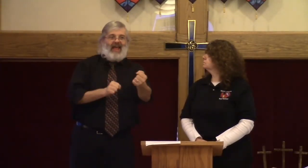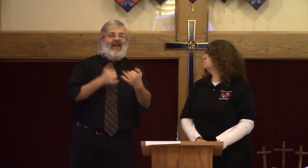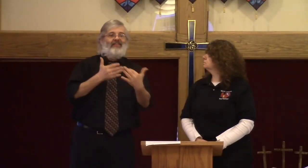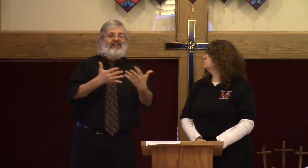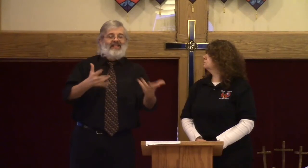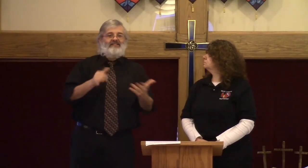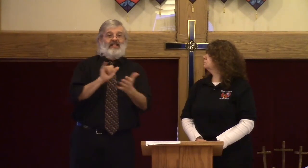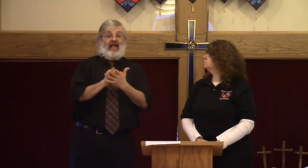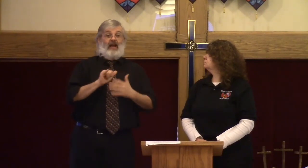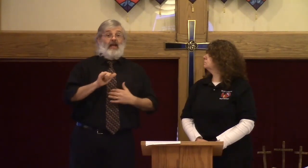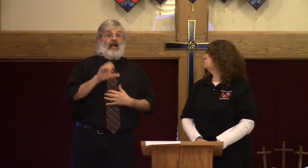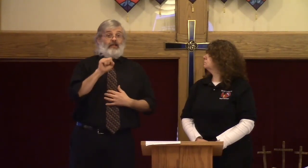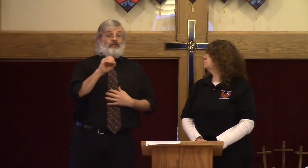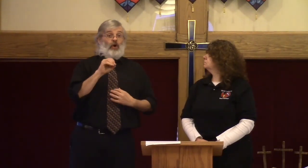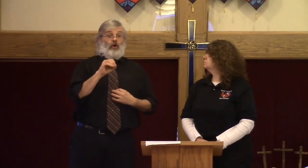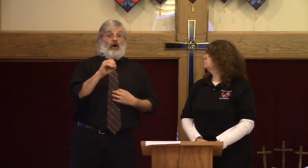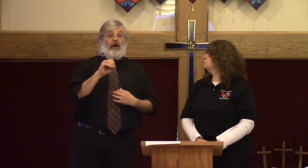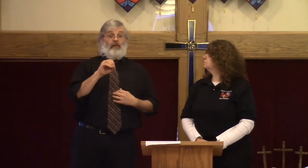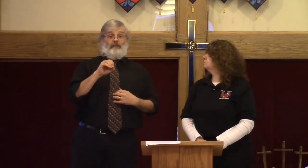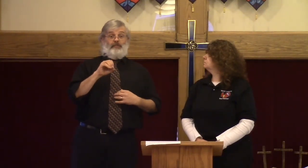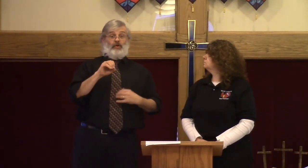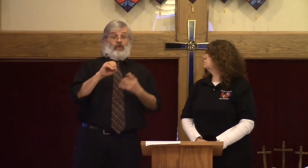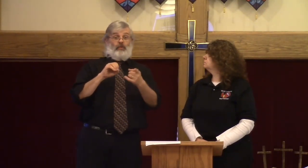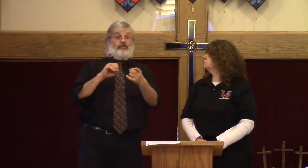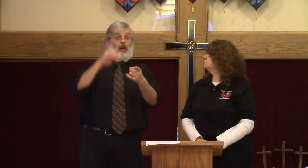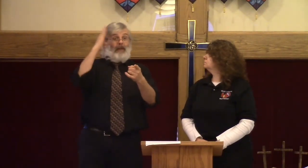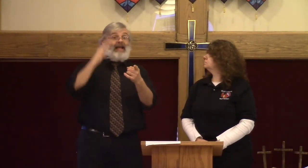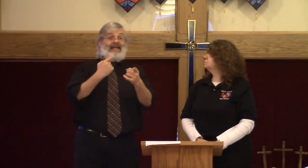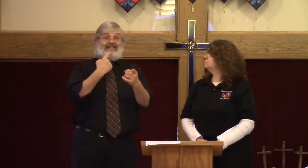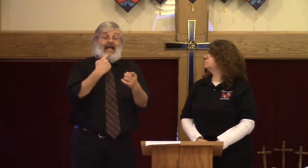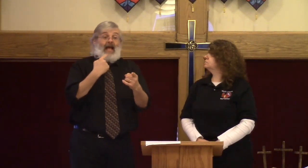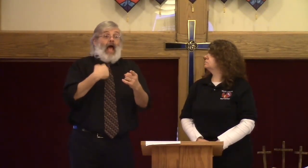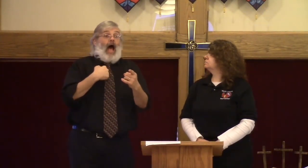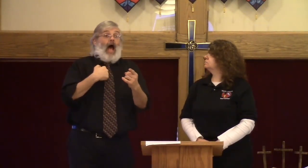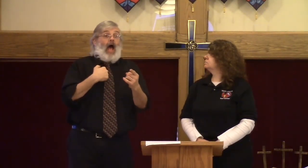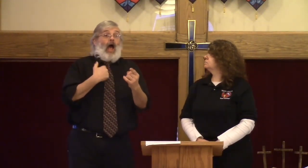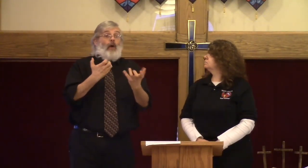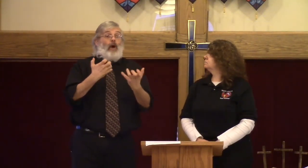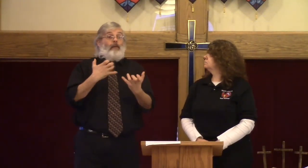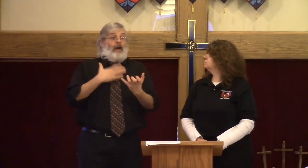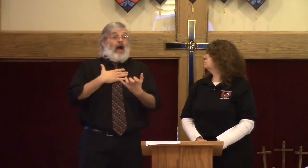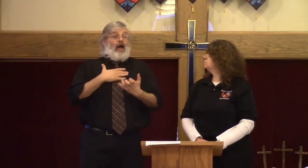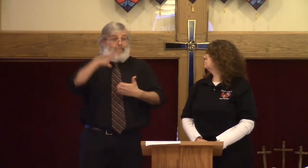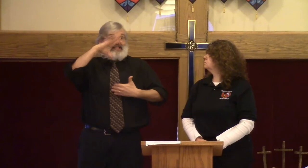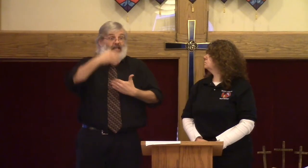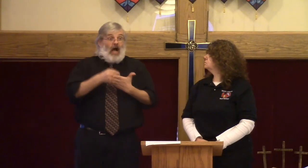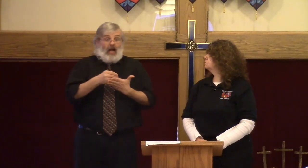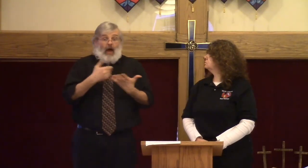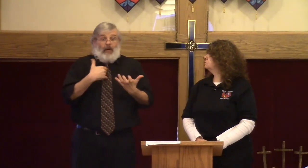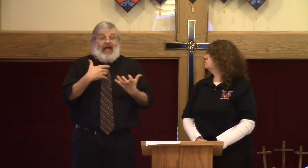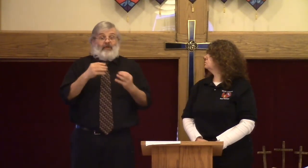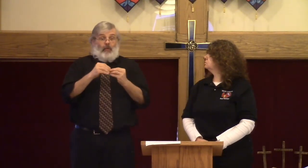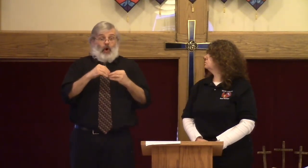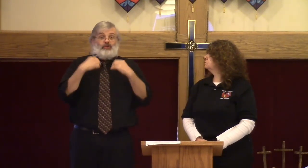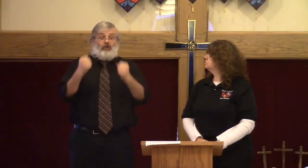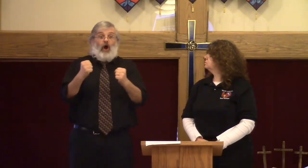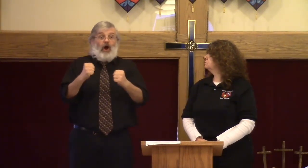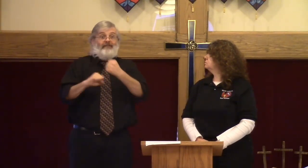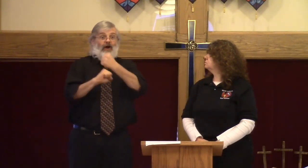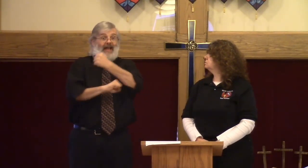faith and things like that. And so Becky is saying, I want my son, I want to have a more strong